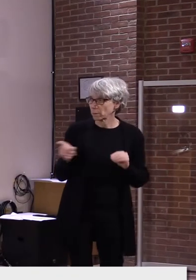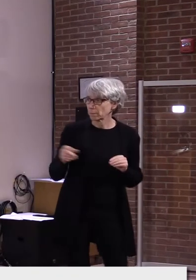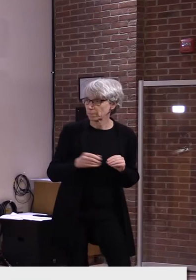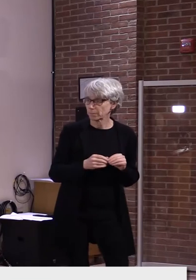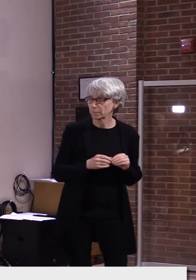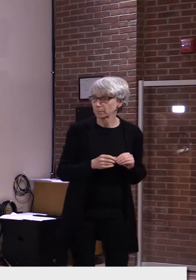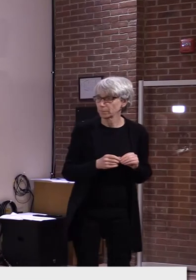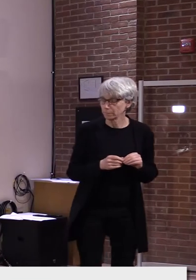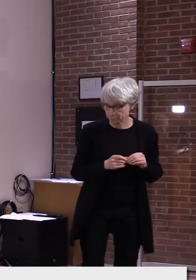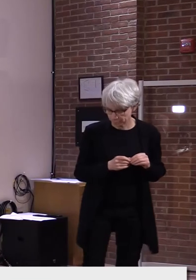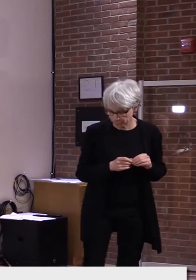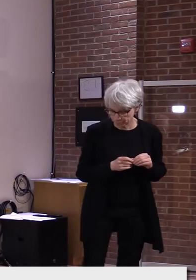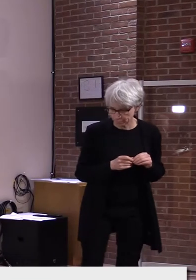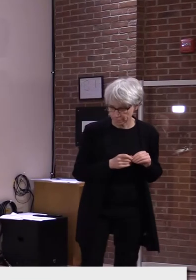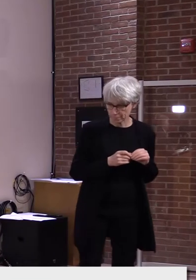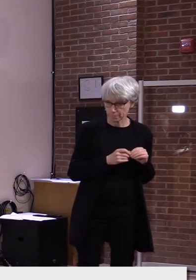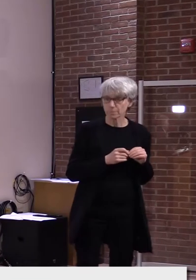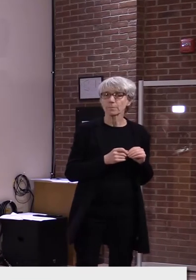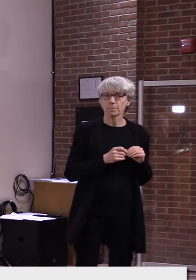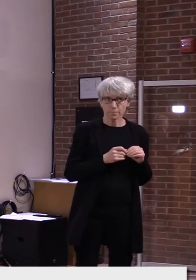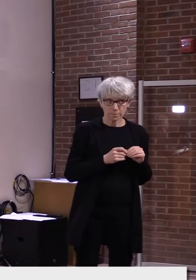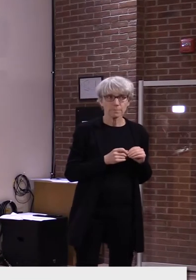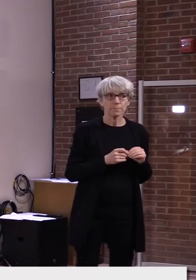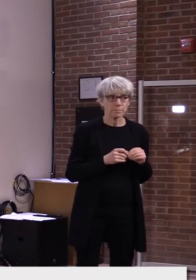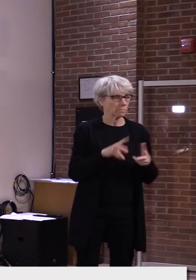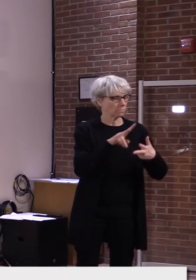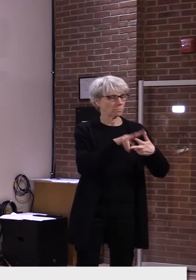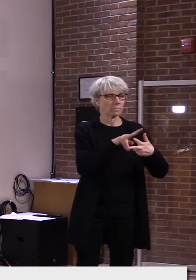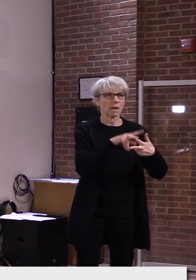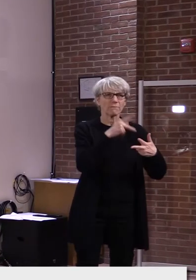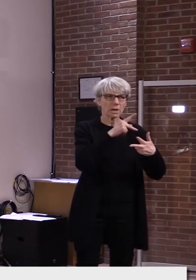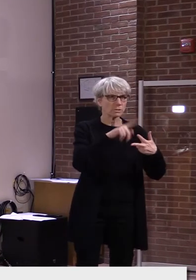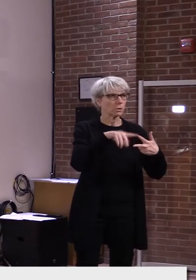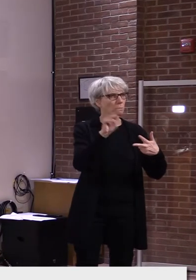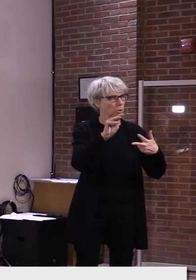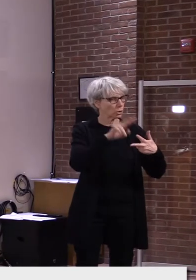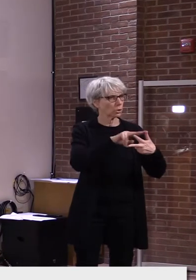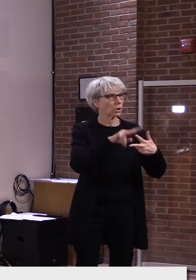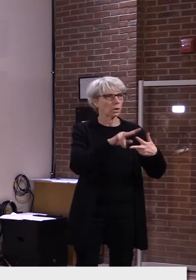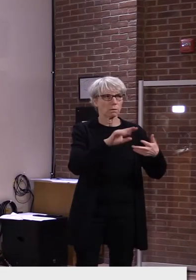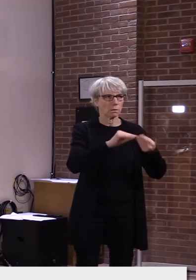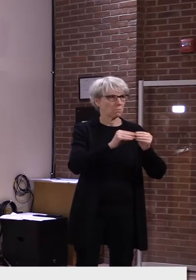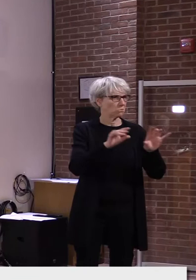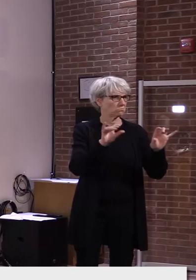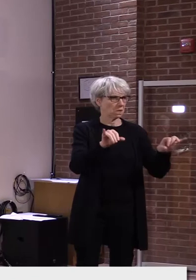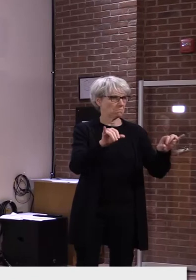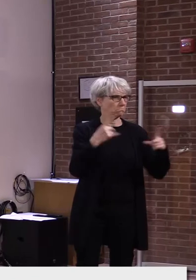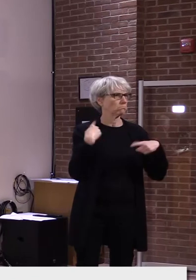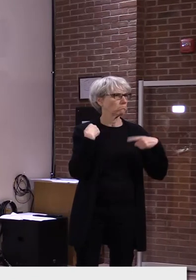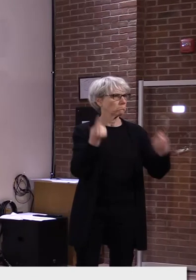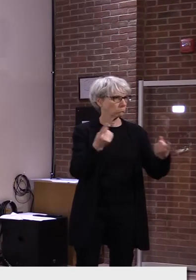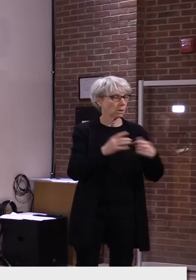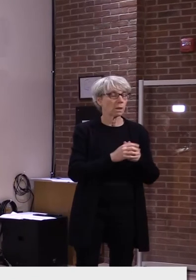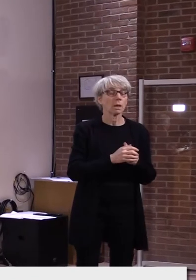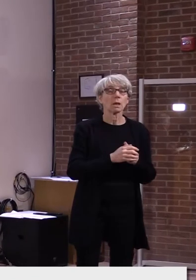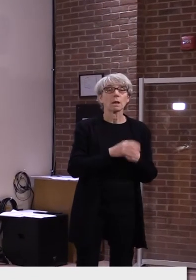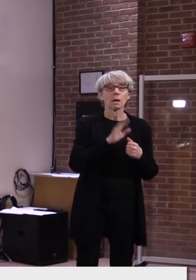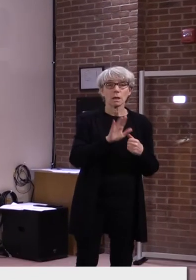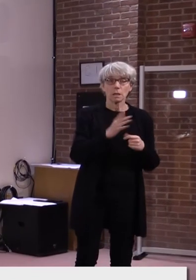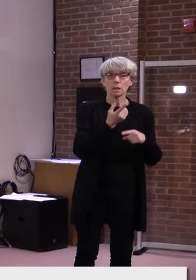Yeah, Lisa, the number of Moderna and Pfizer in terms of the federal allotment hasn't changed at all. Last week,